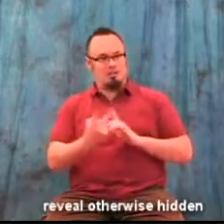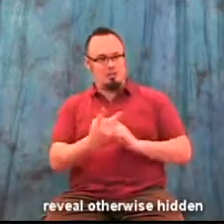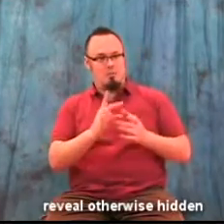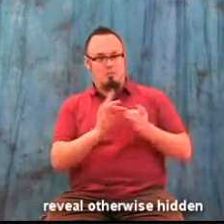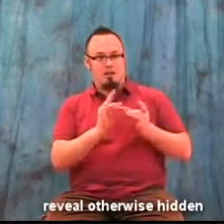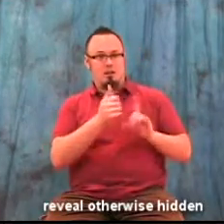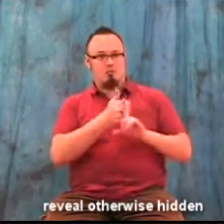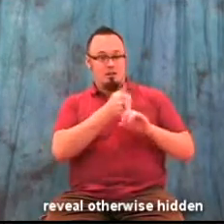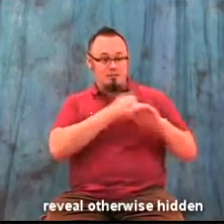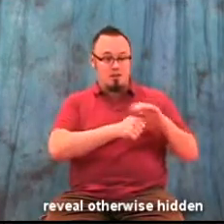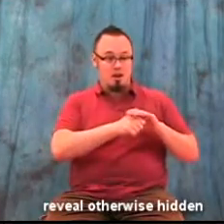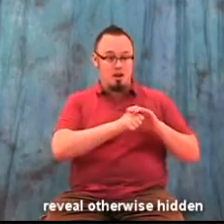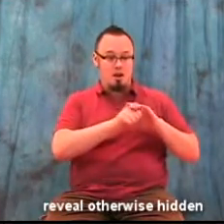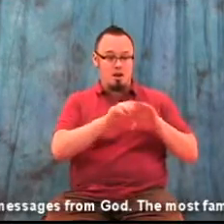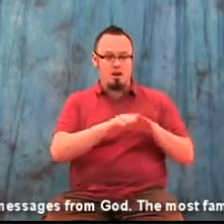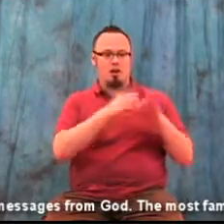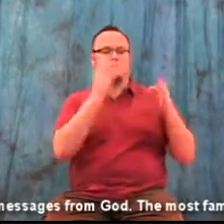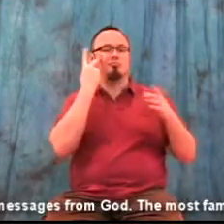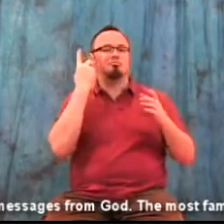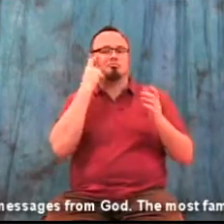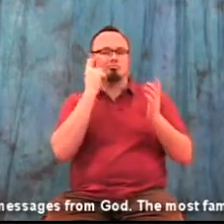hidden messages from God.